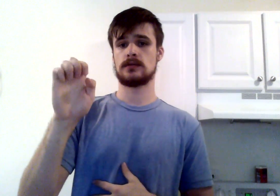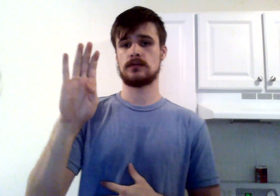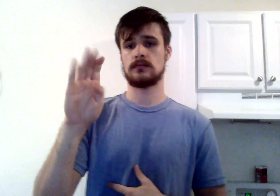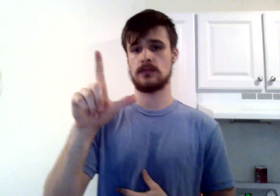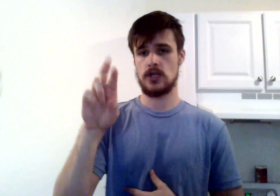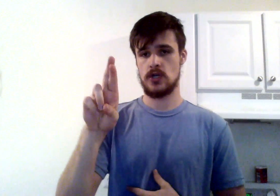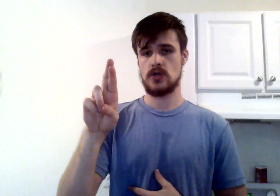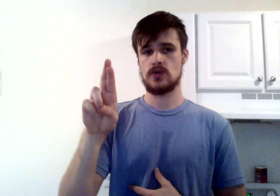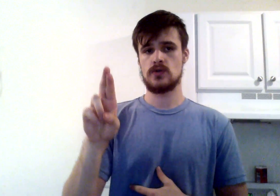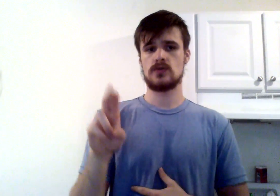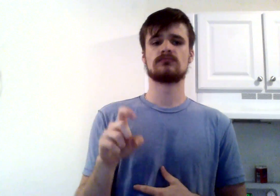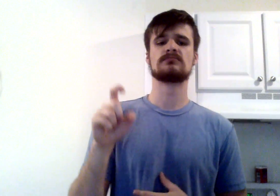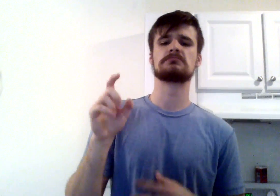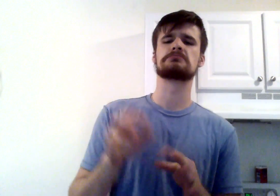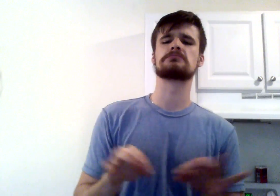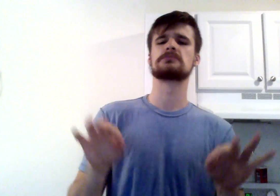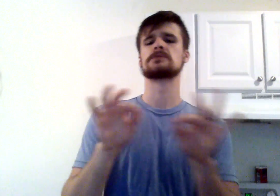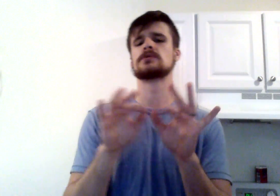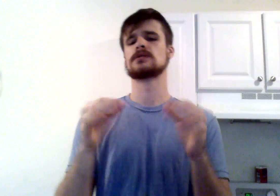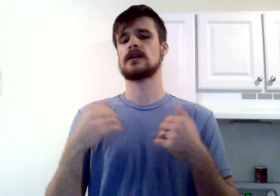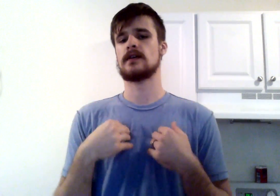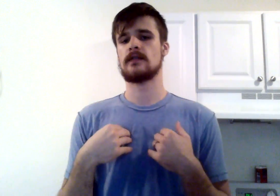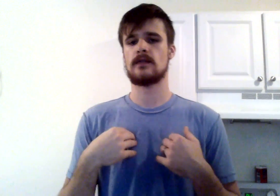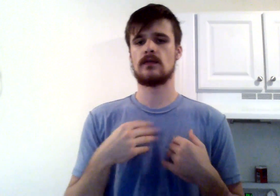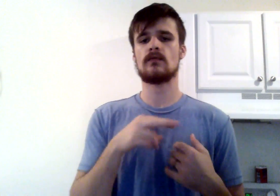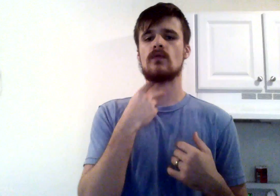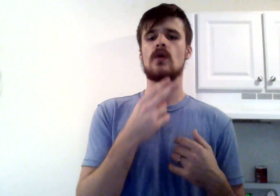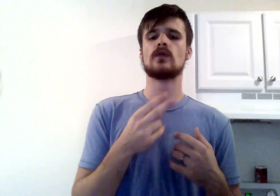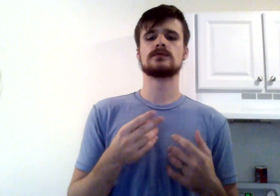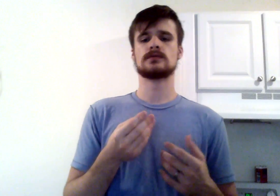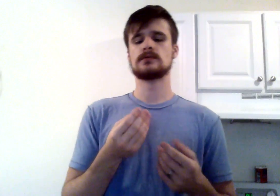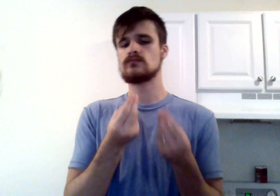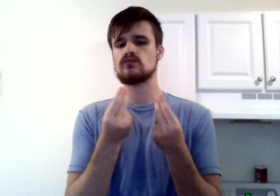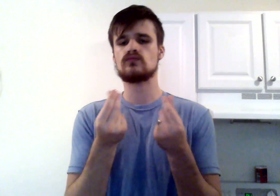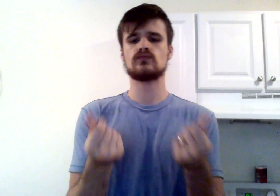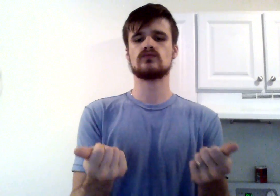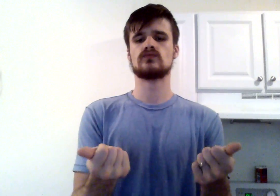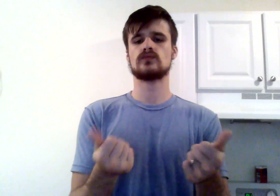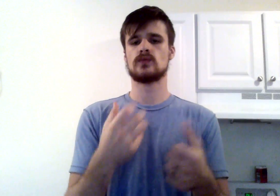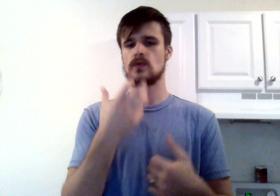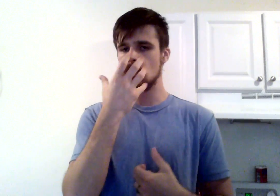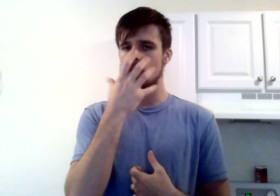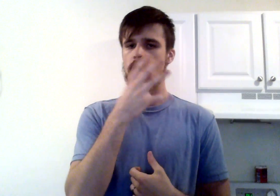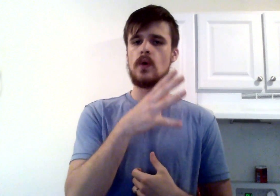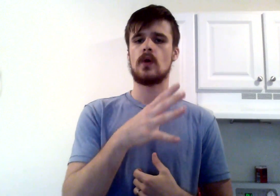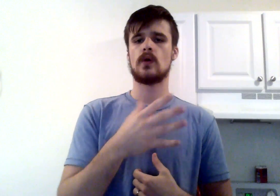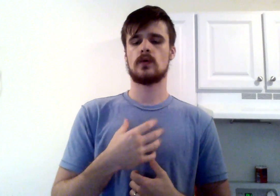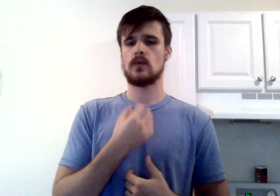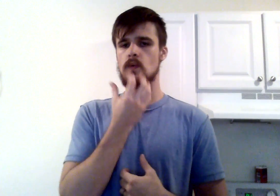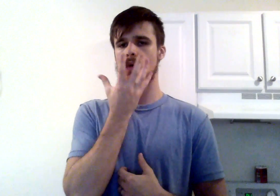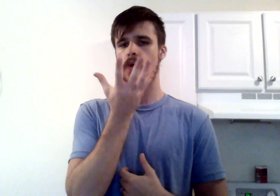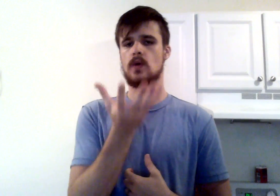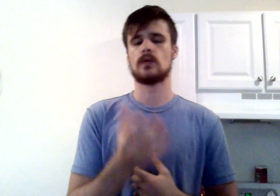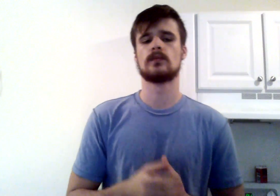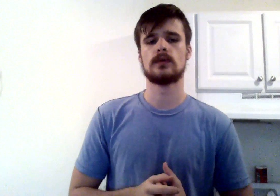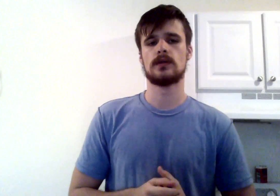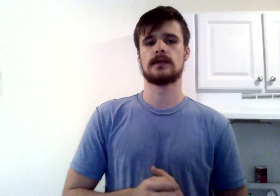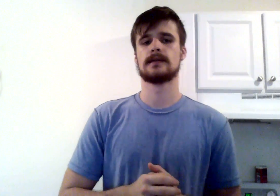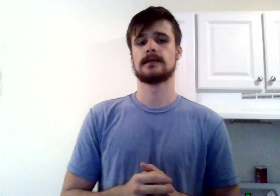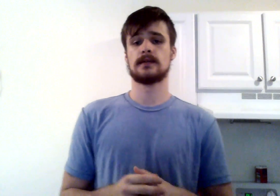warm, like hot chocolate. Well, if that's not you, that's not the end of the world, because you can train. Go get